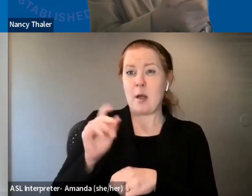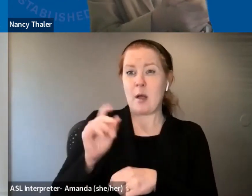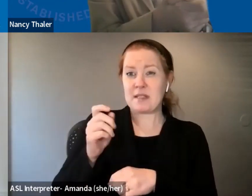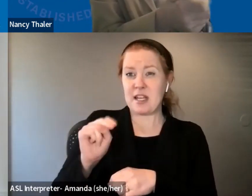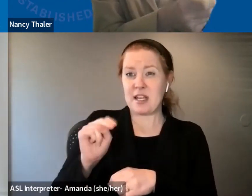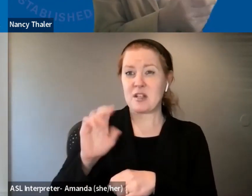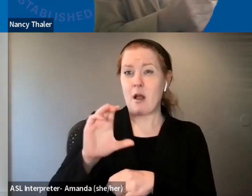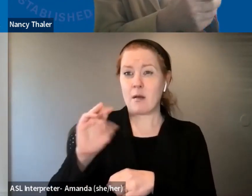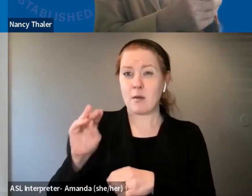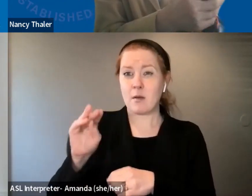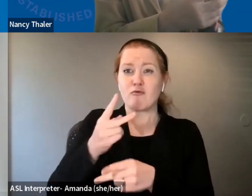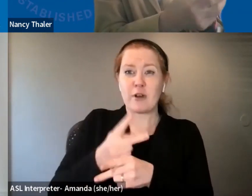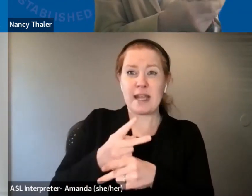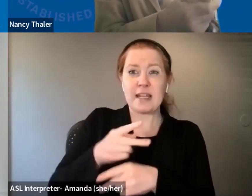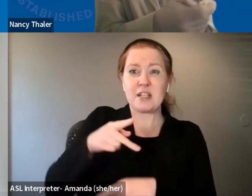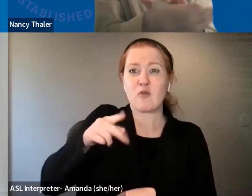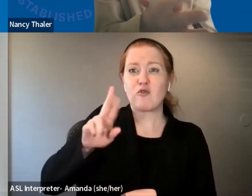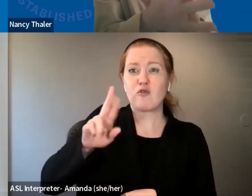and